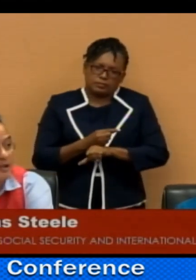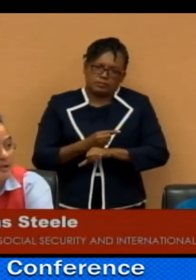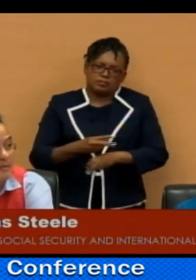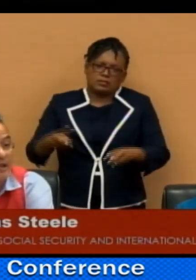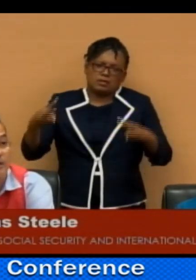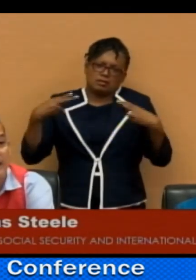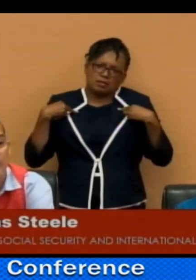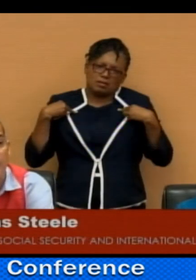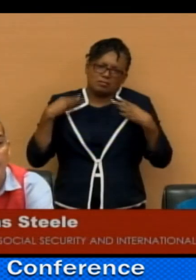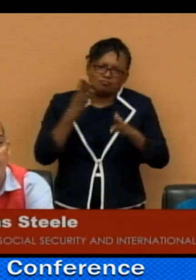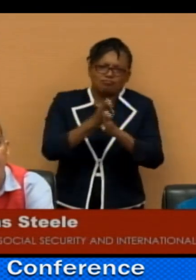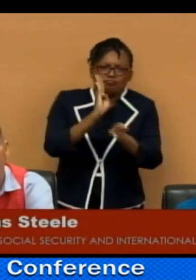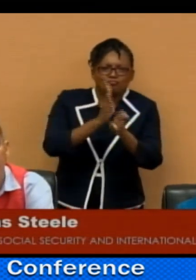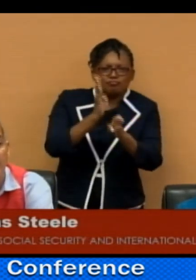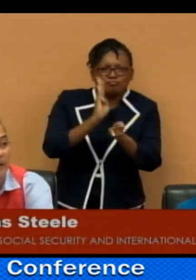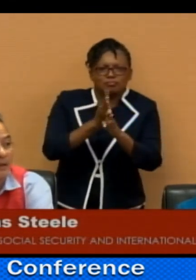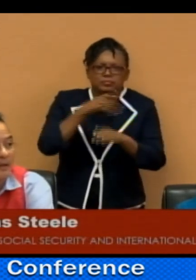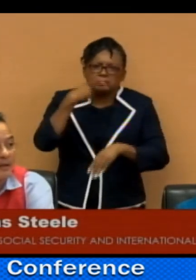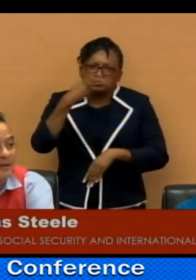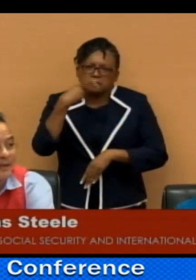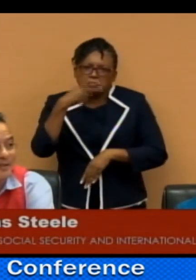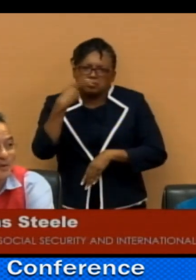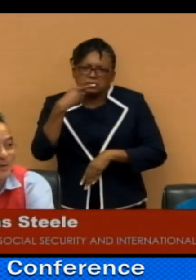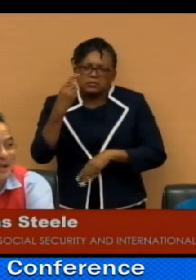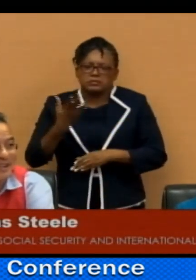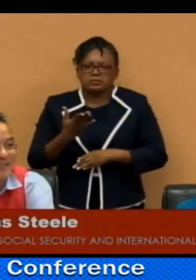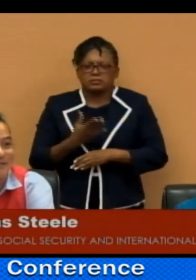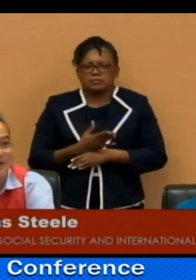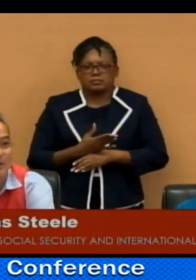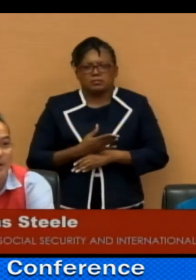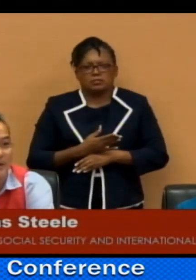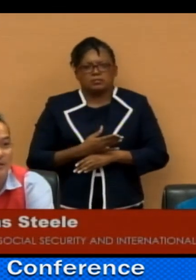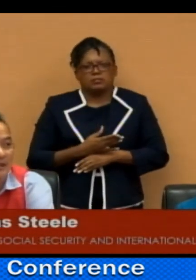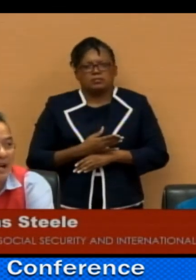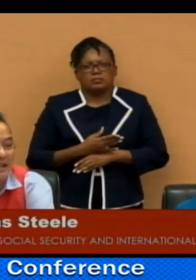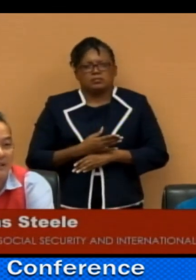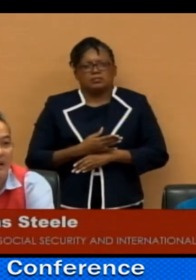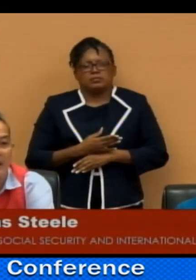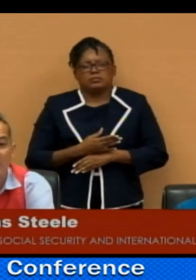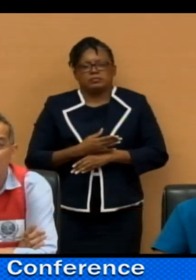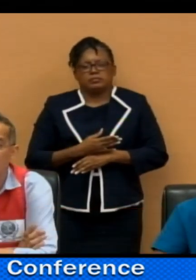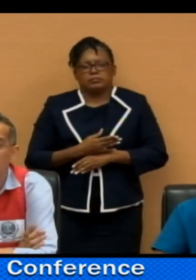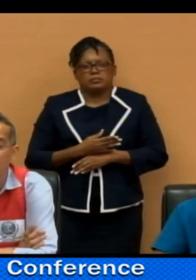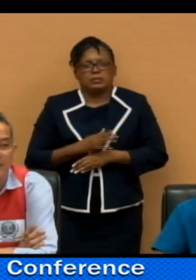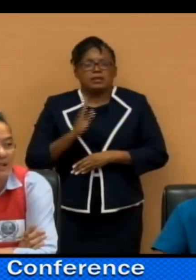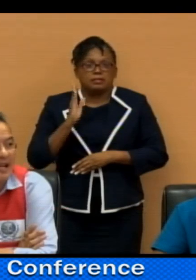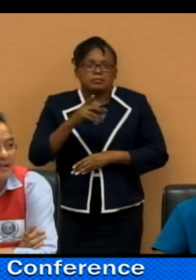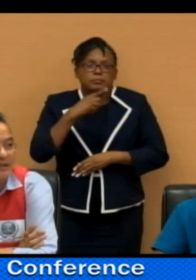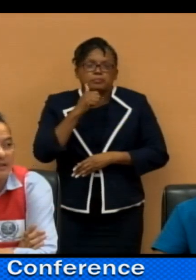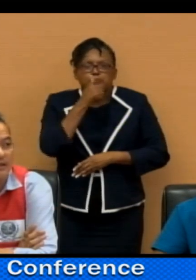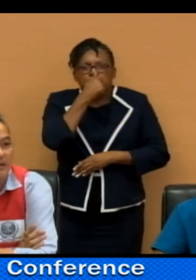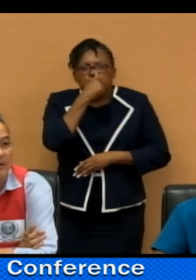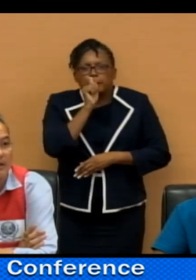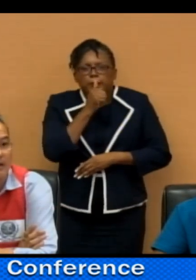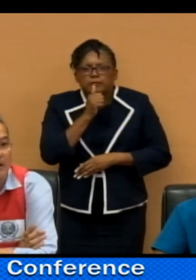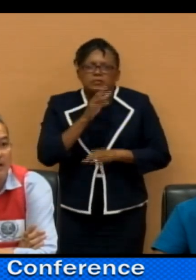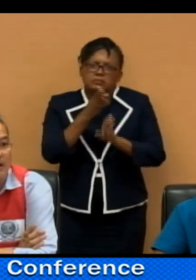transportation system that transports our public that is owned by individuals, i.e. that it is a private